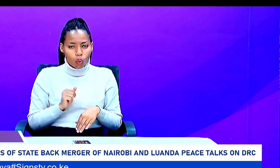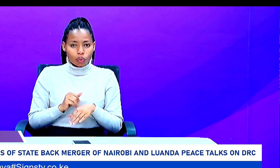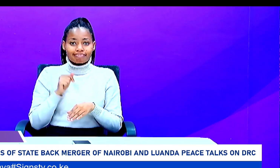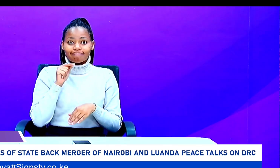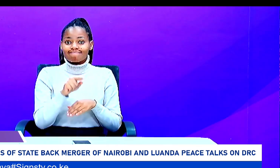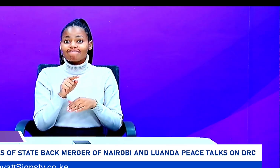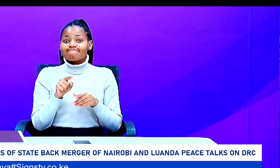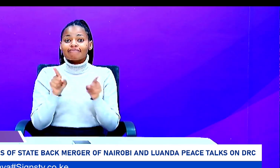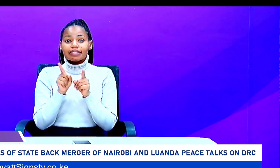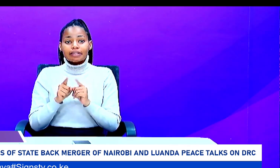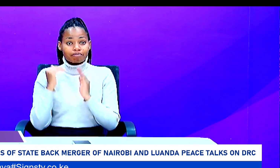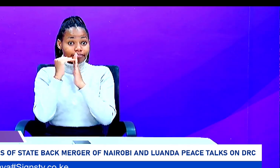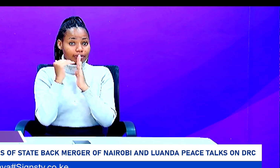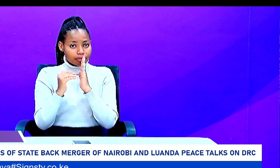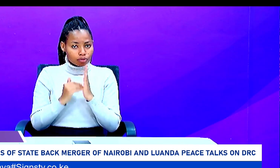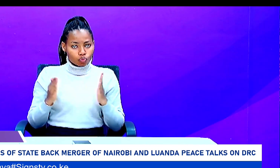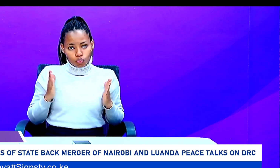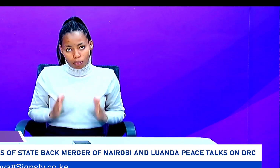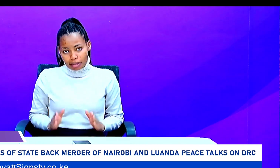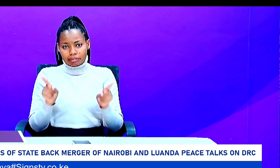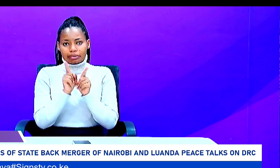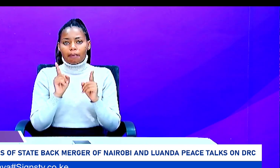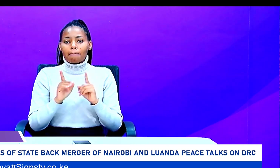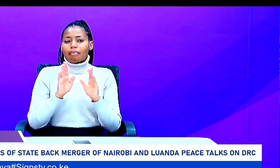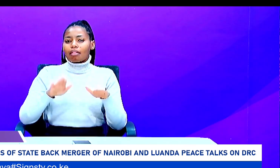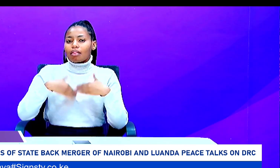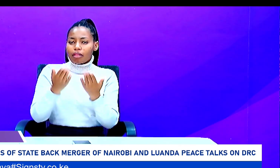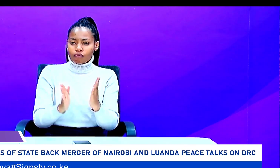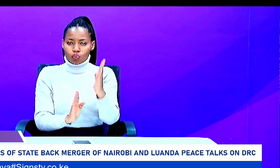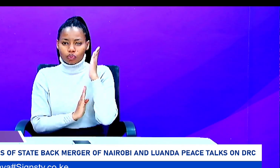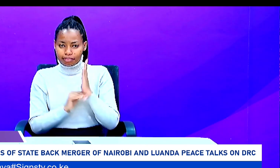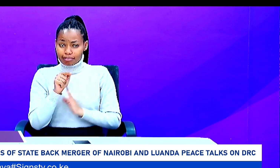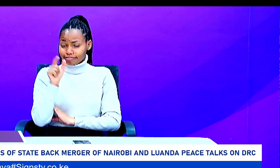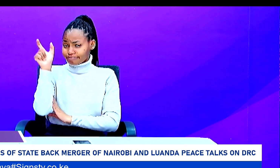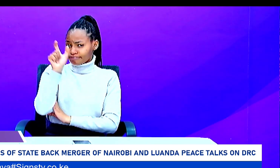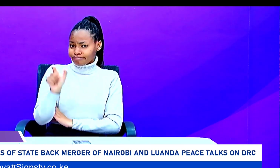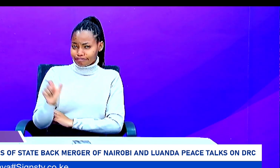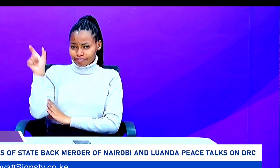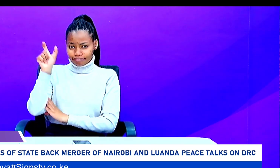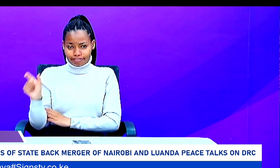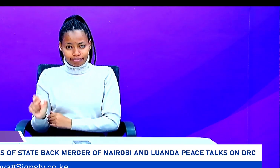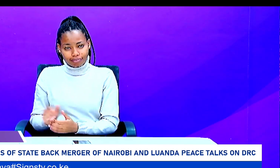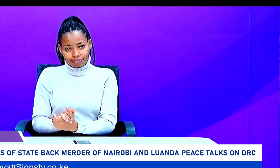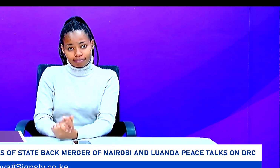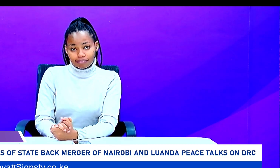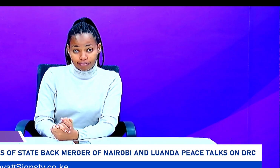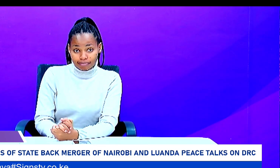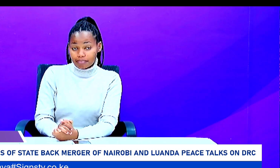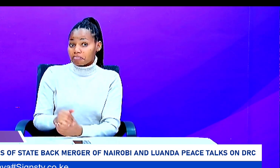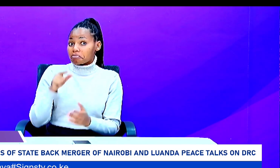calls for consolidated approach to address the humanitarian crisis and persistent insecurity